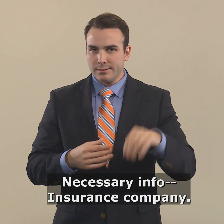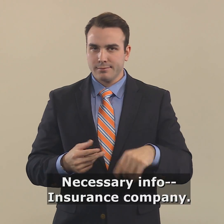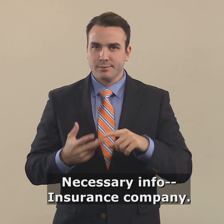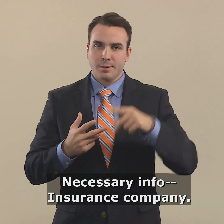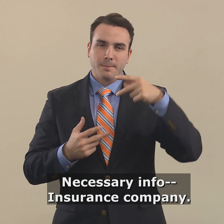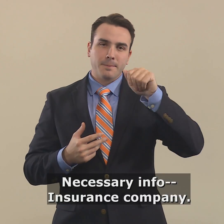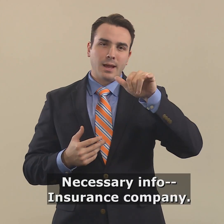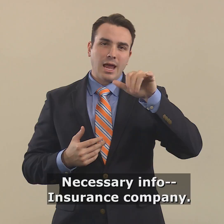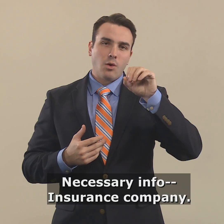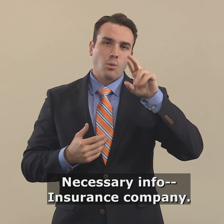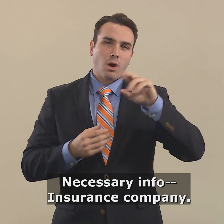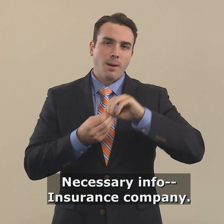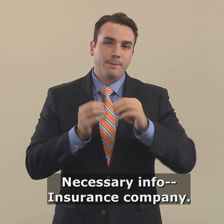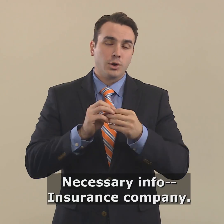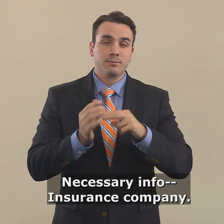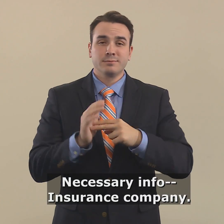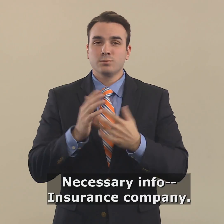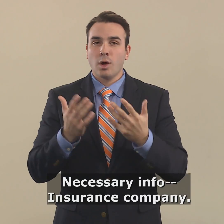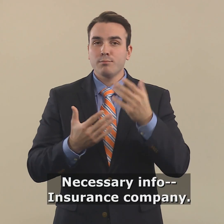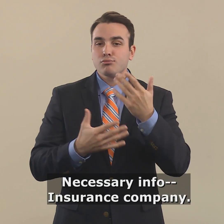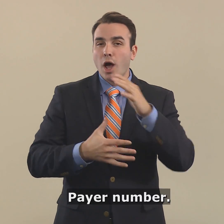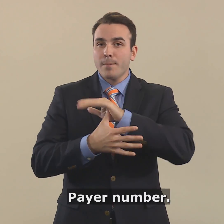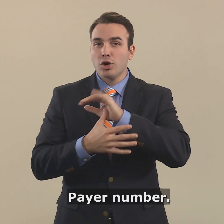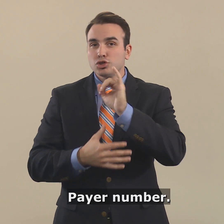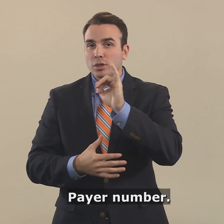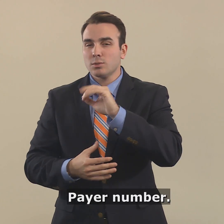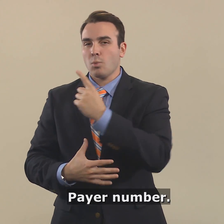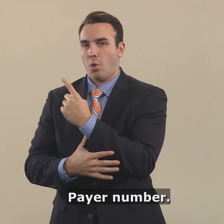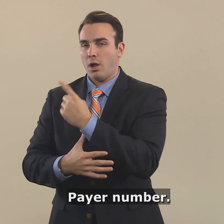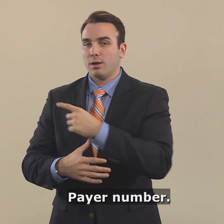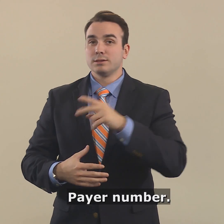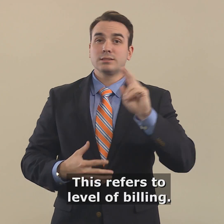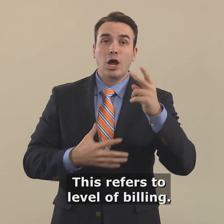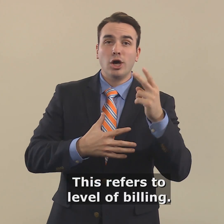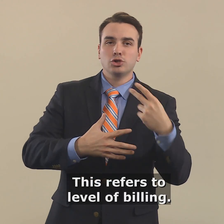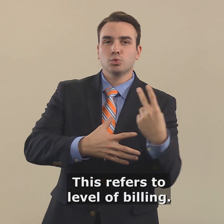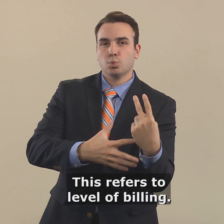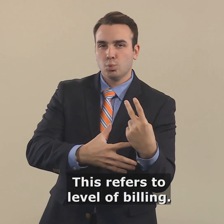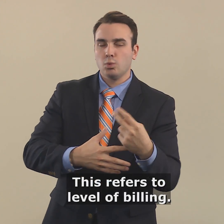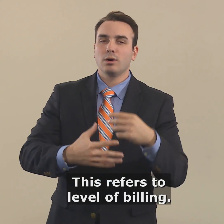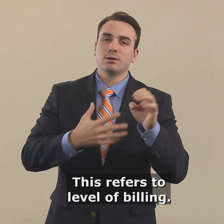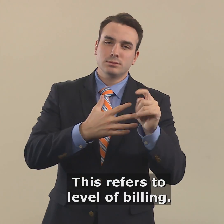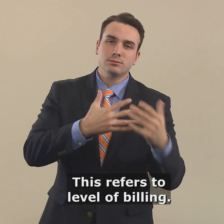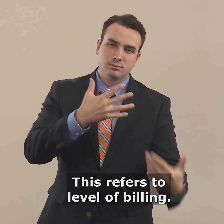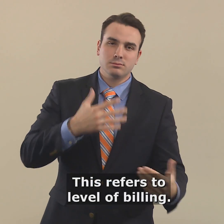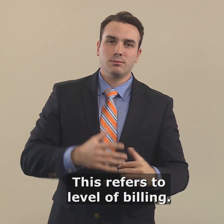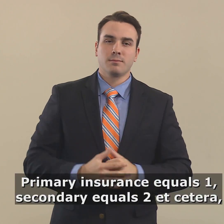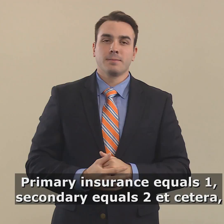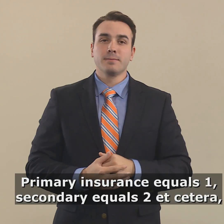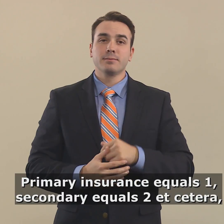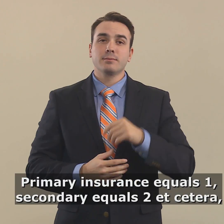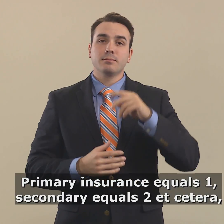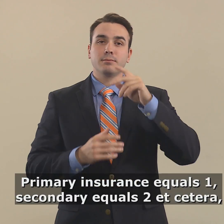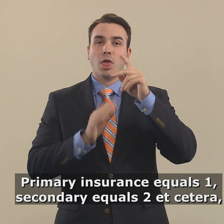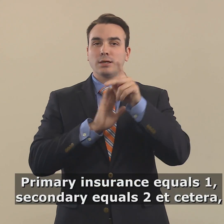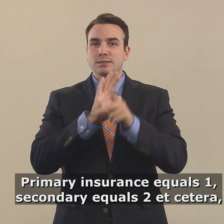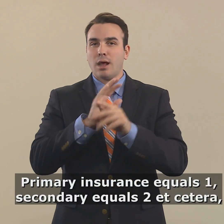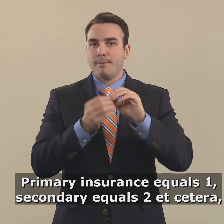Necessary info. Insurance company. Payer number. This refers to level of billing, primary insurance equals 1,